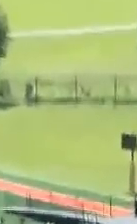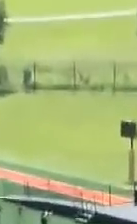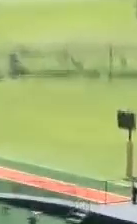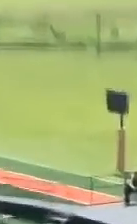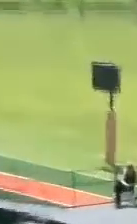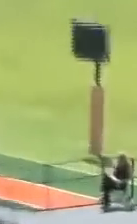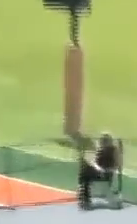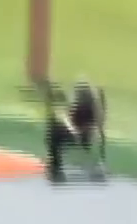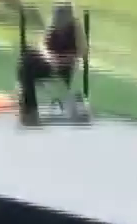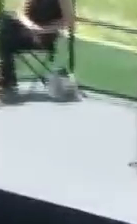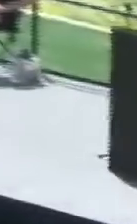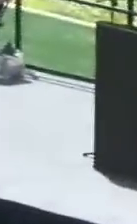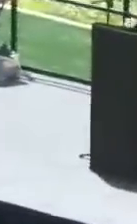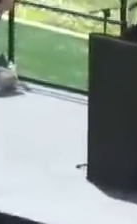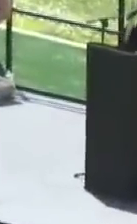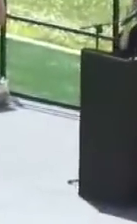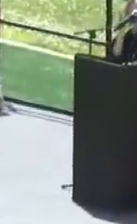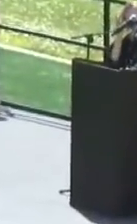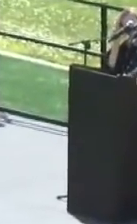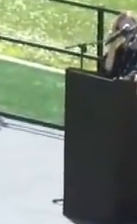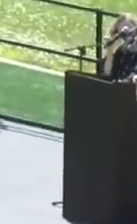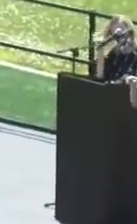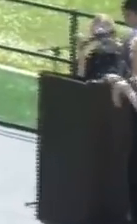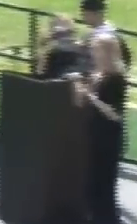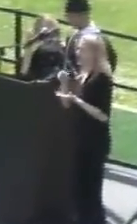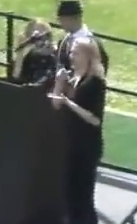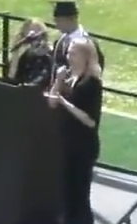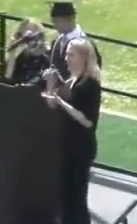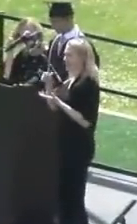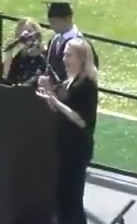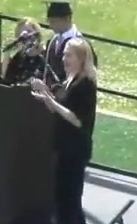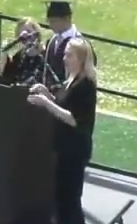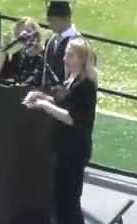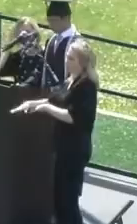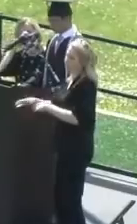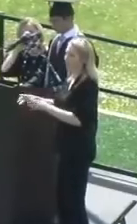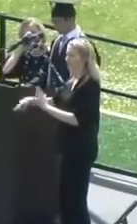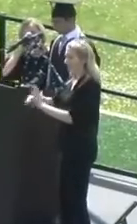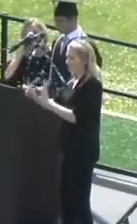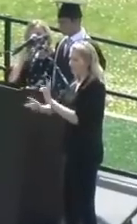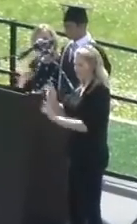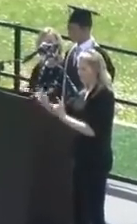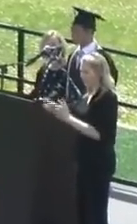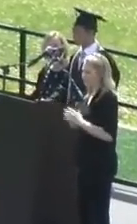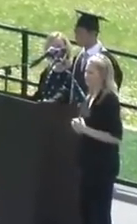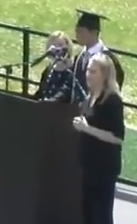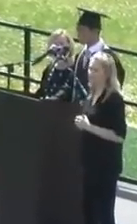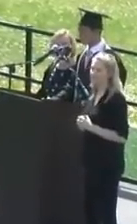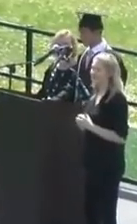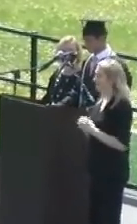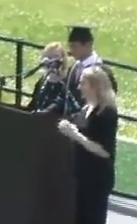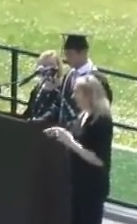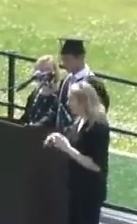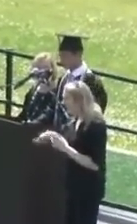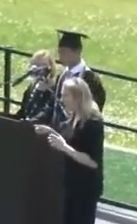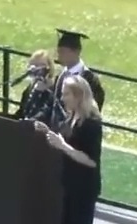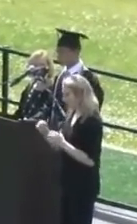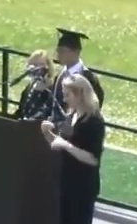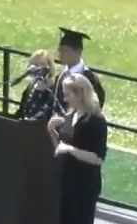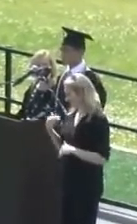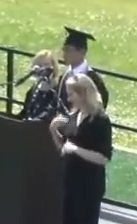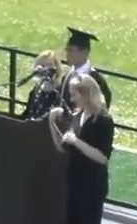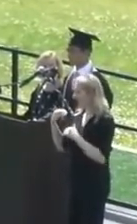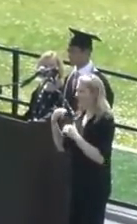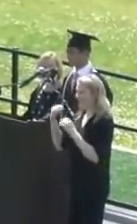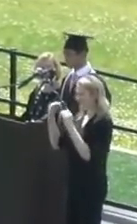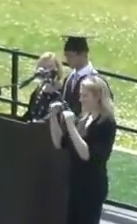we wanted to be treated and to not to tip anyone's bucket. Those small but impactful teachings are what paved the way